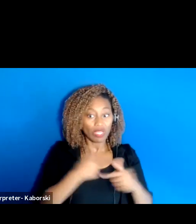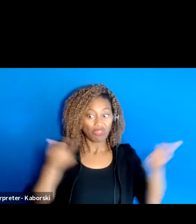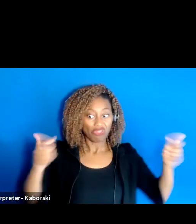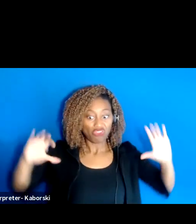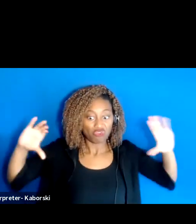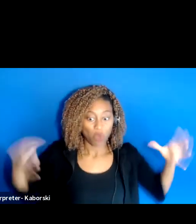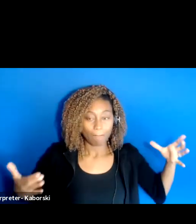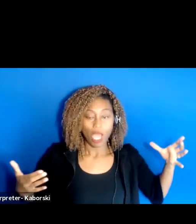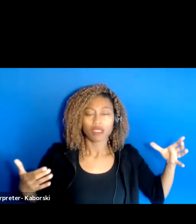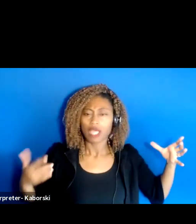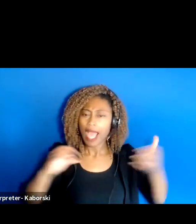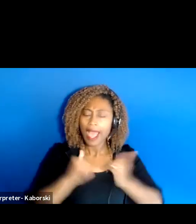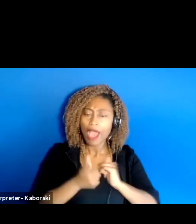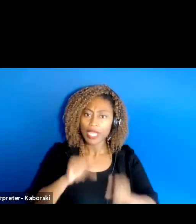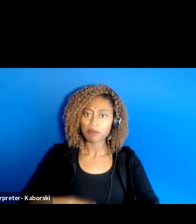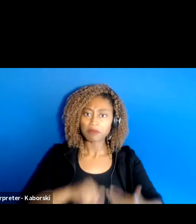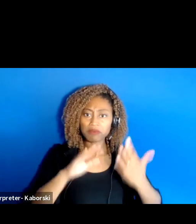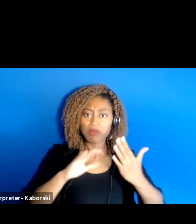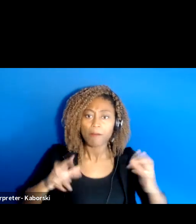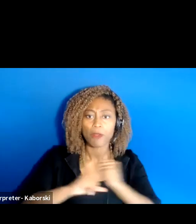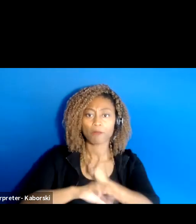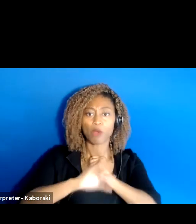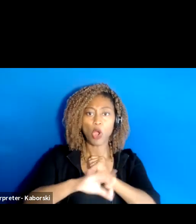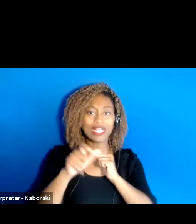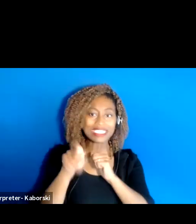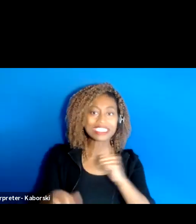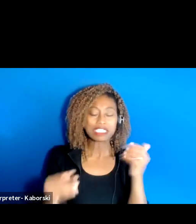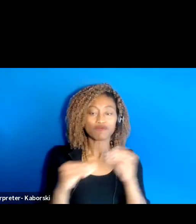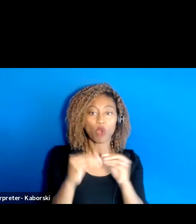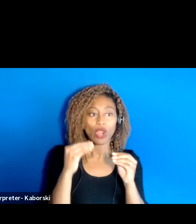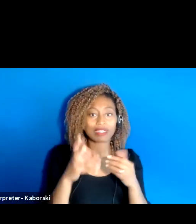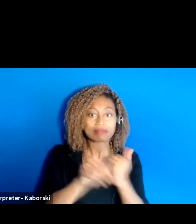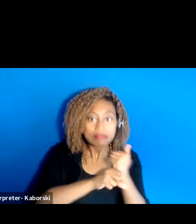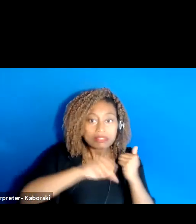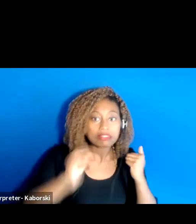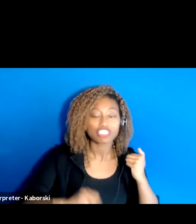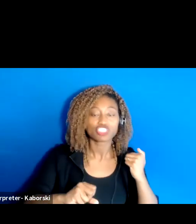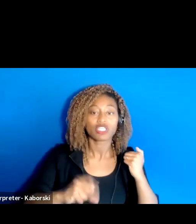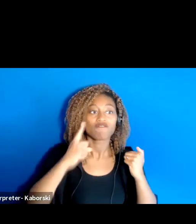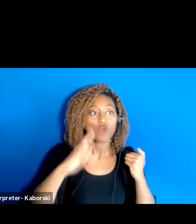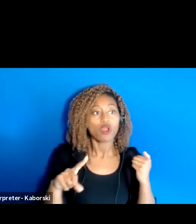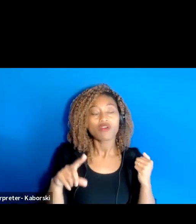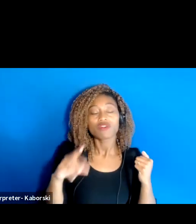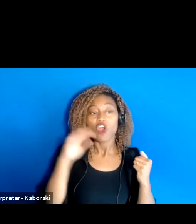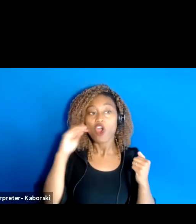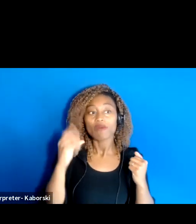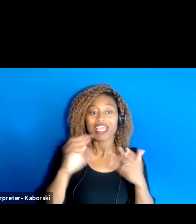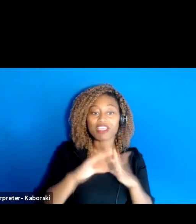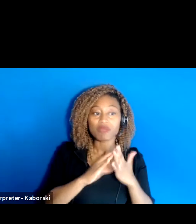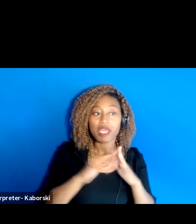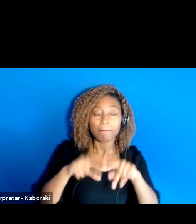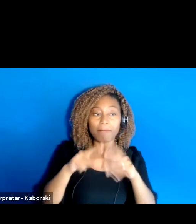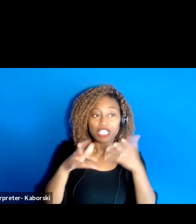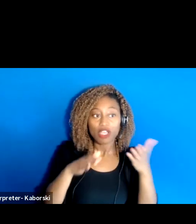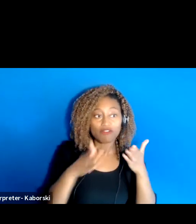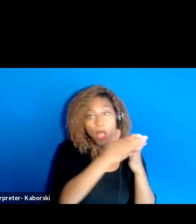come together to promote the need for actual expansion to the home and community-based service infrastructure throughout the